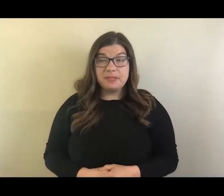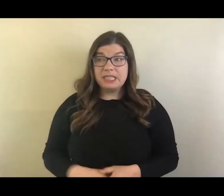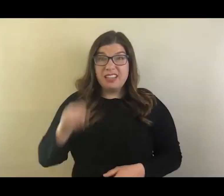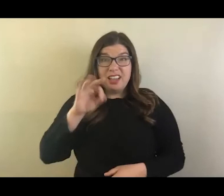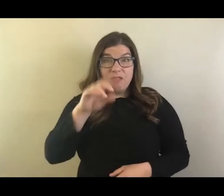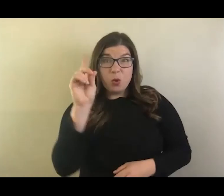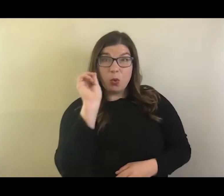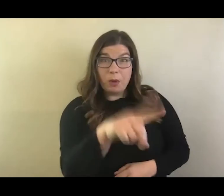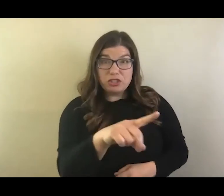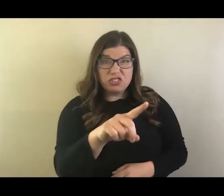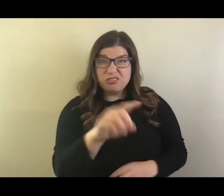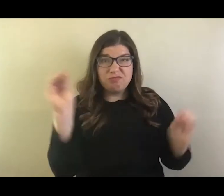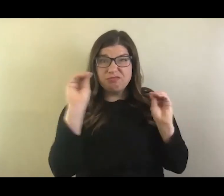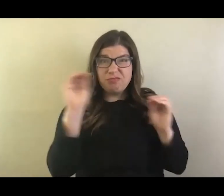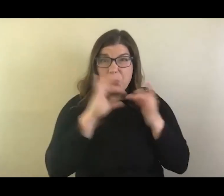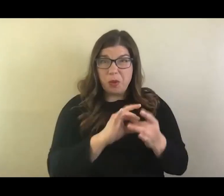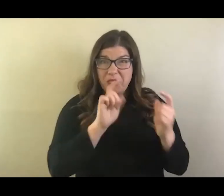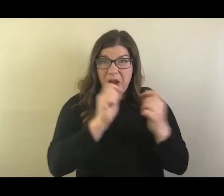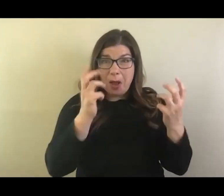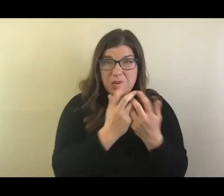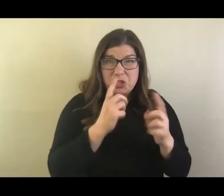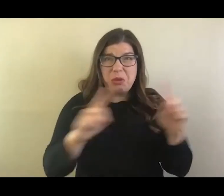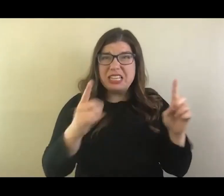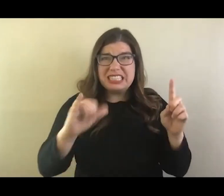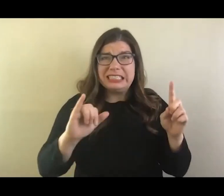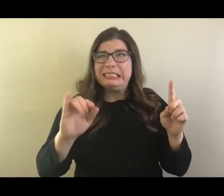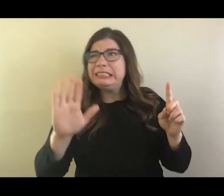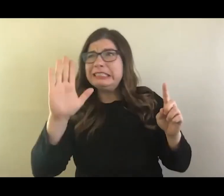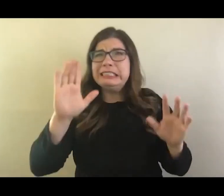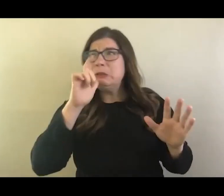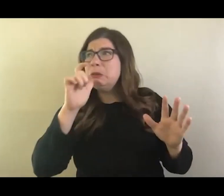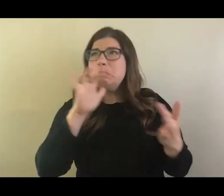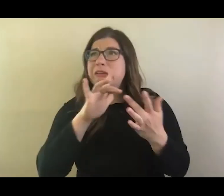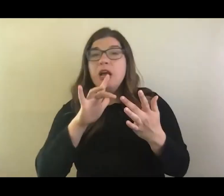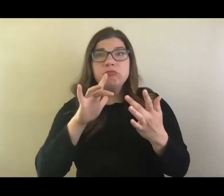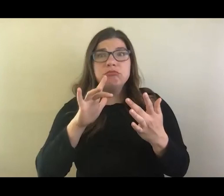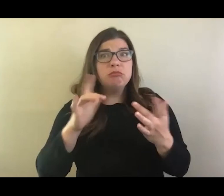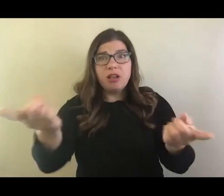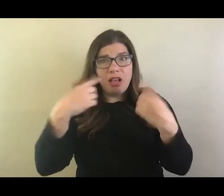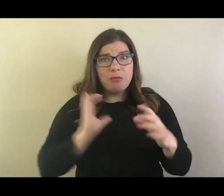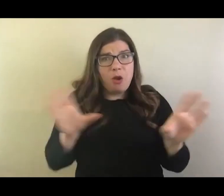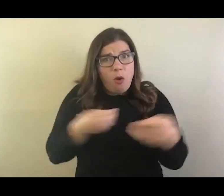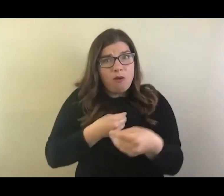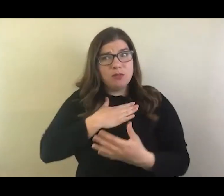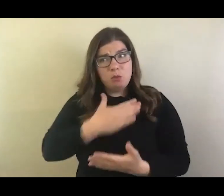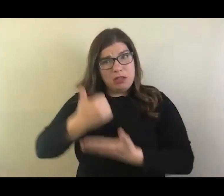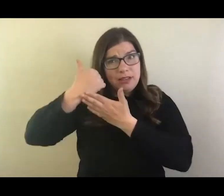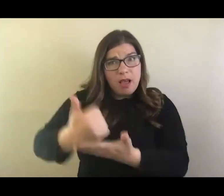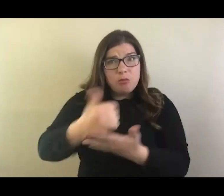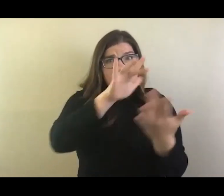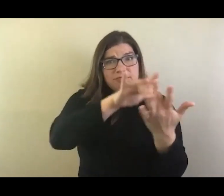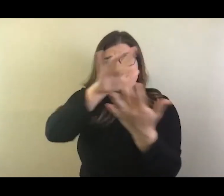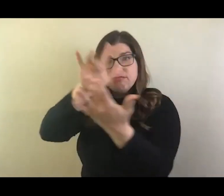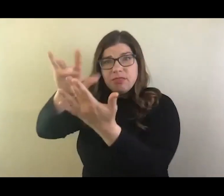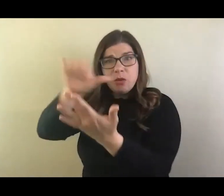Even if it's not accommodation related, our team is here to support your overall academic success, and we're happy to help you connect